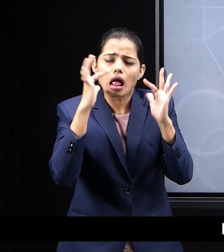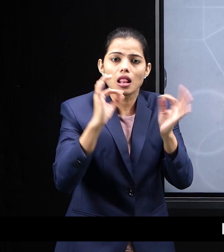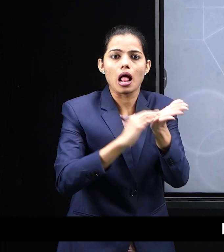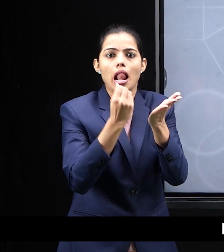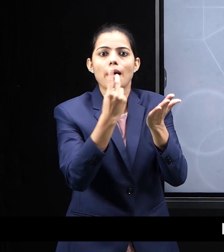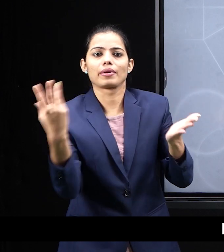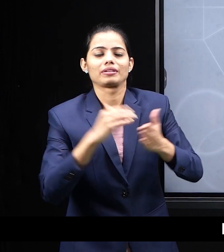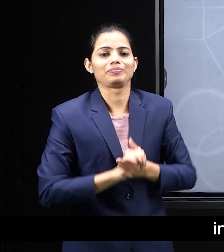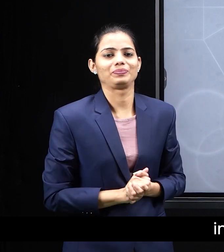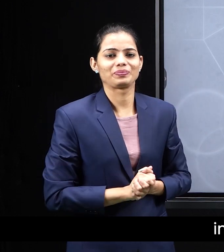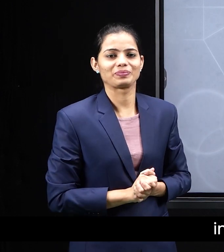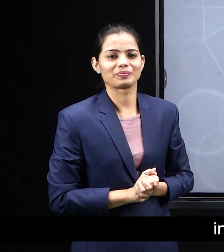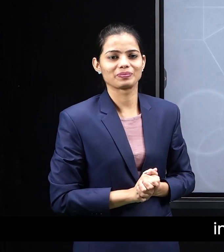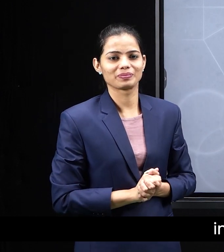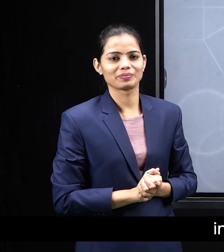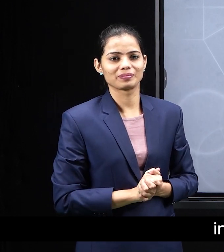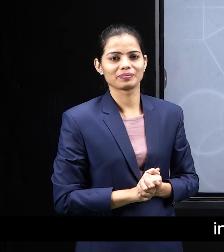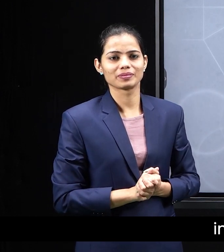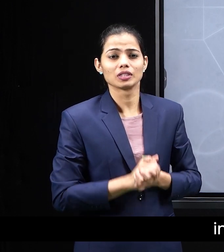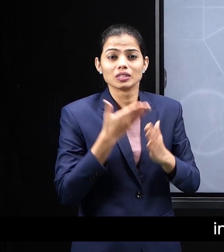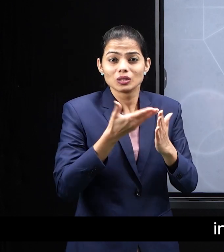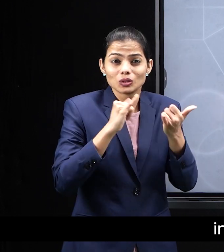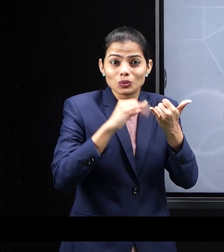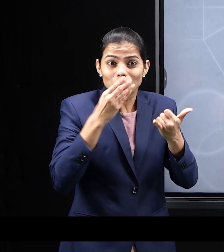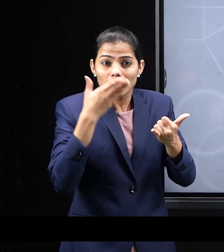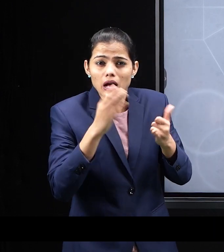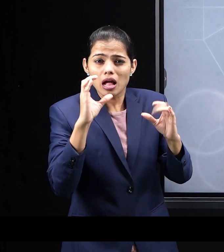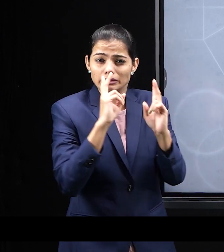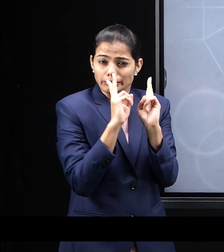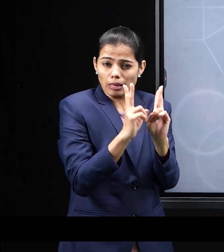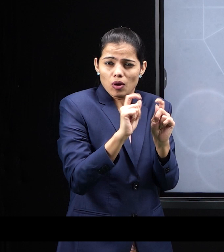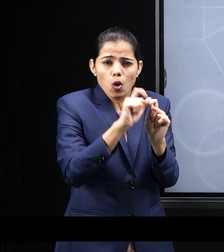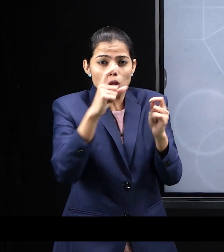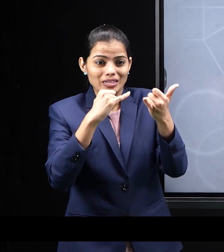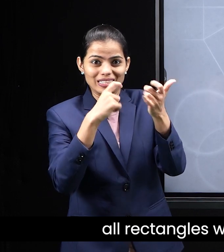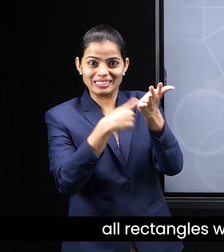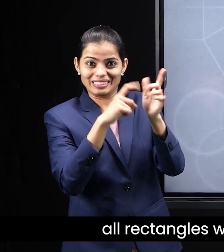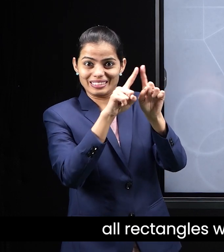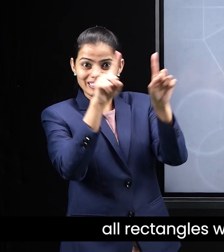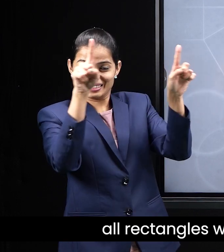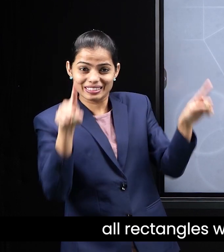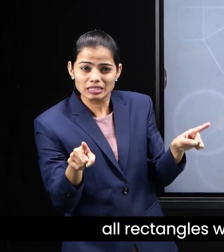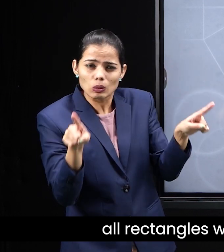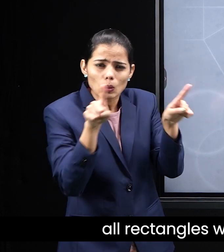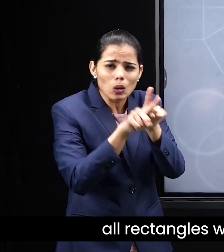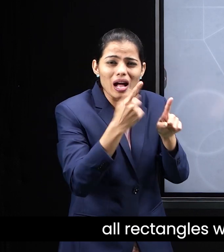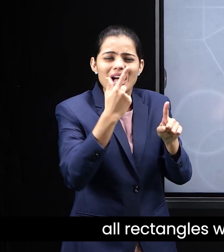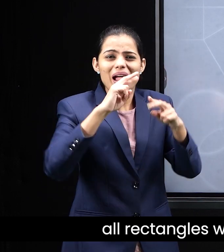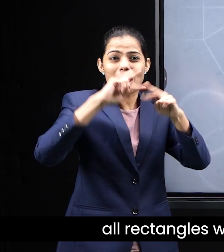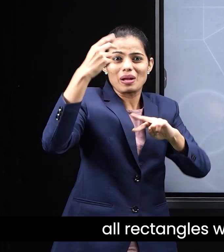at all in this set of real numbers. Also, consider all rectangles with one angle